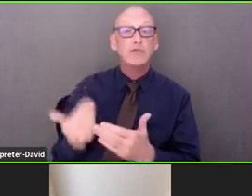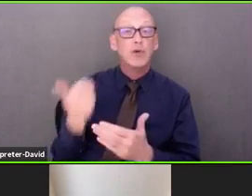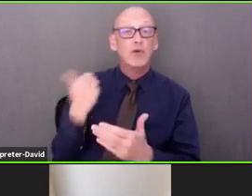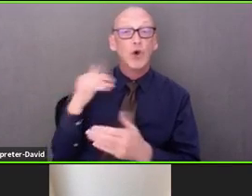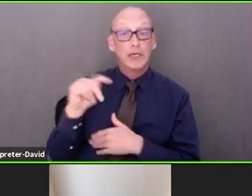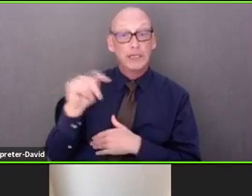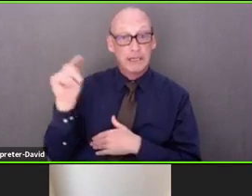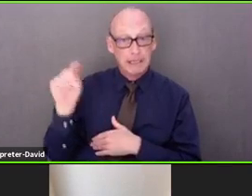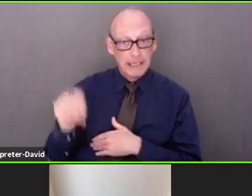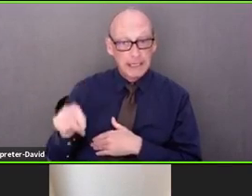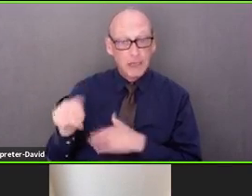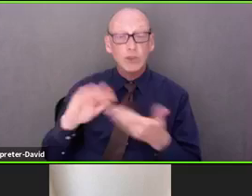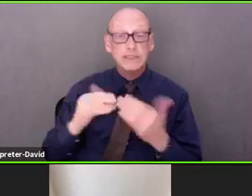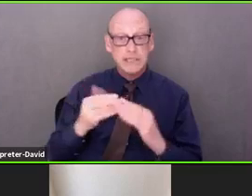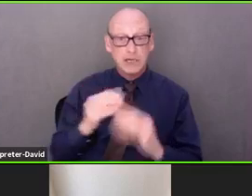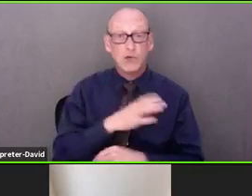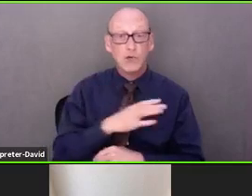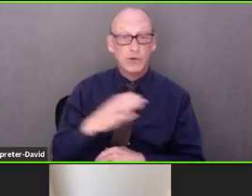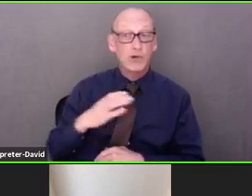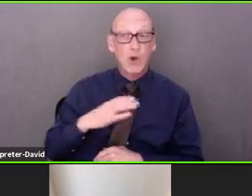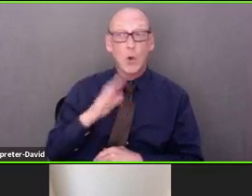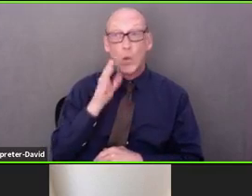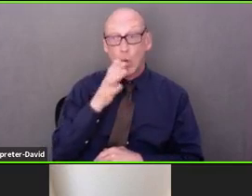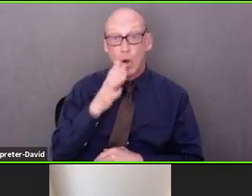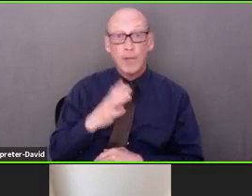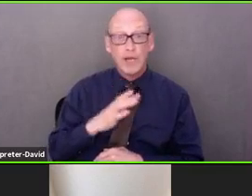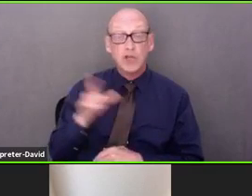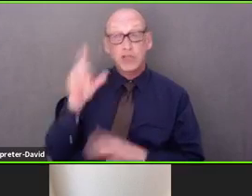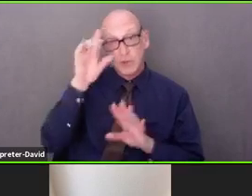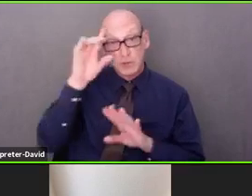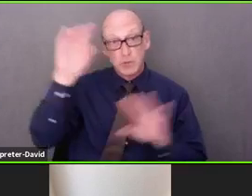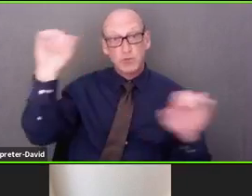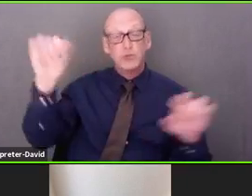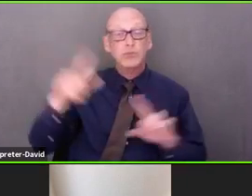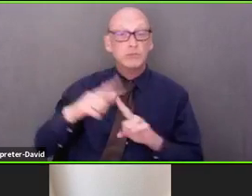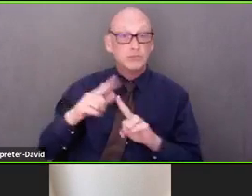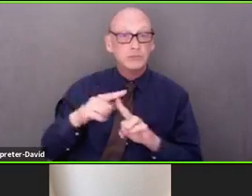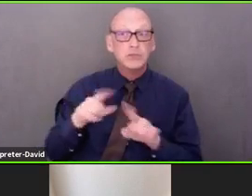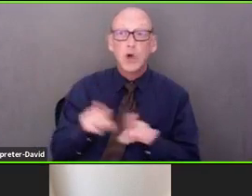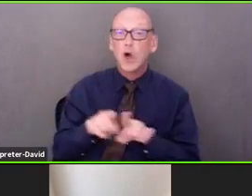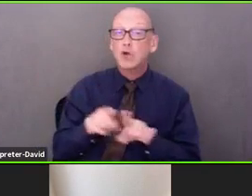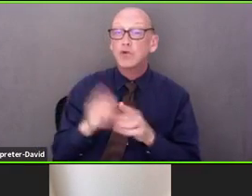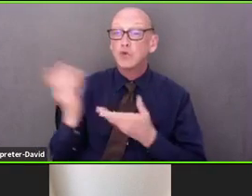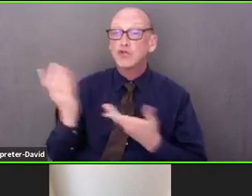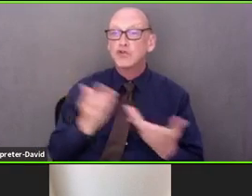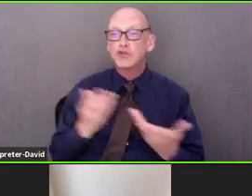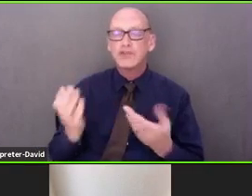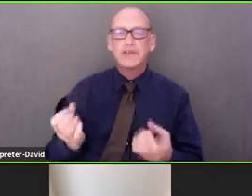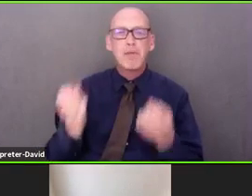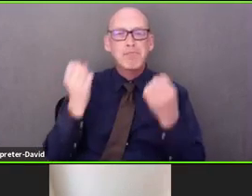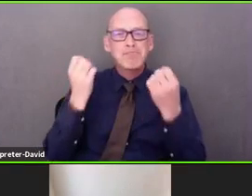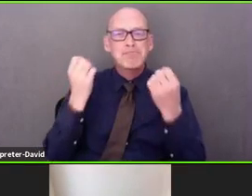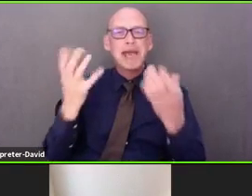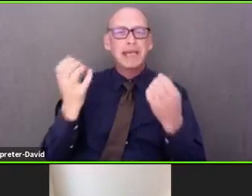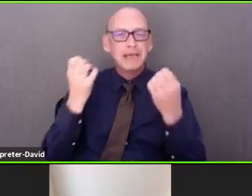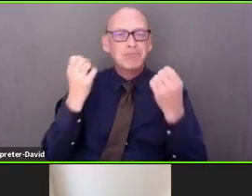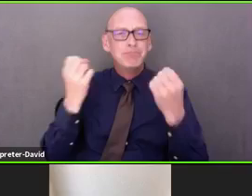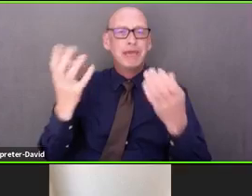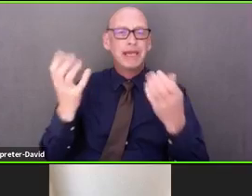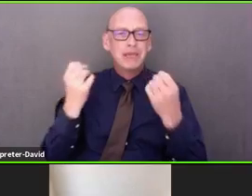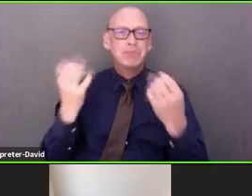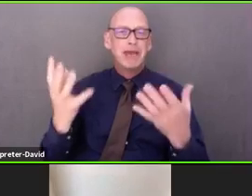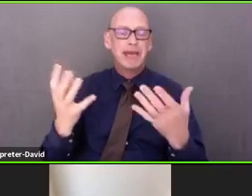Toledo City Councilwoman, where she was the president pro tem, and has served on many and